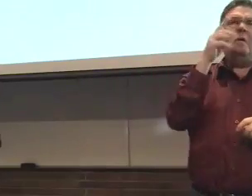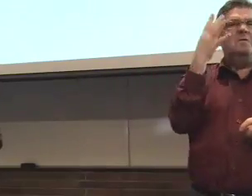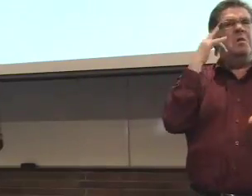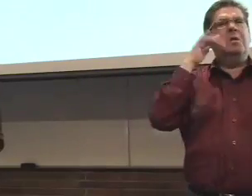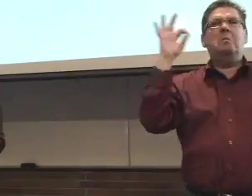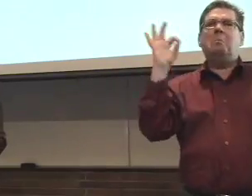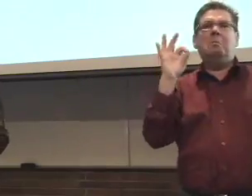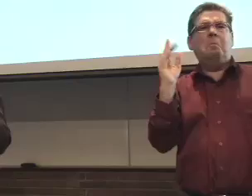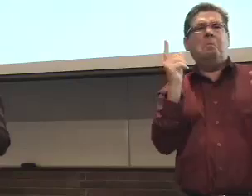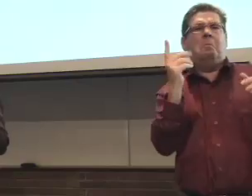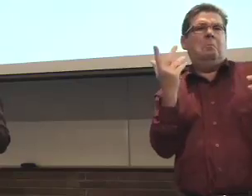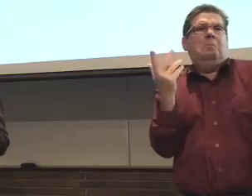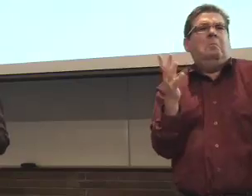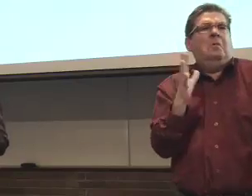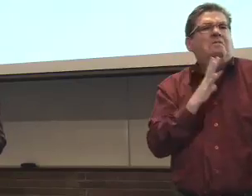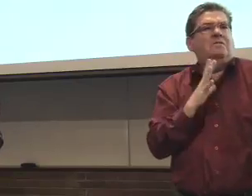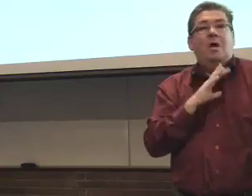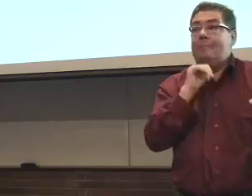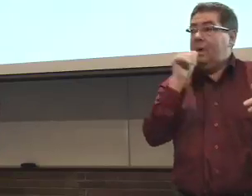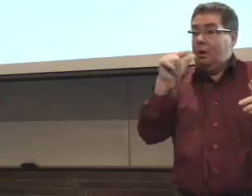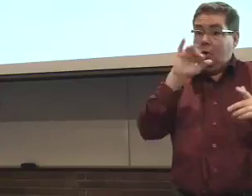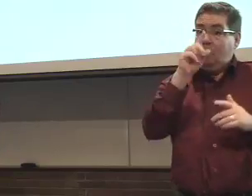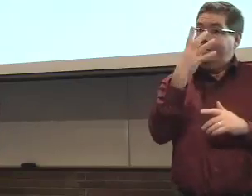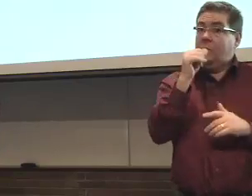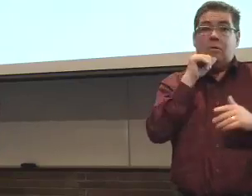high, but it is not easy.